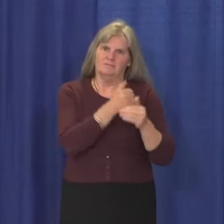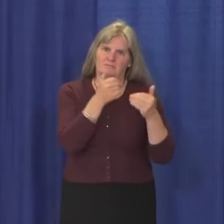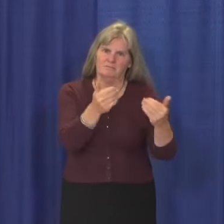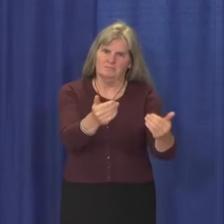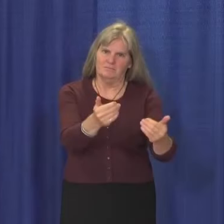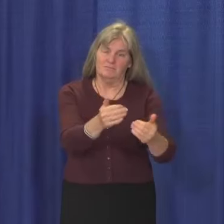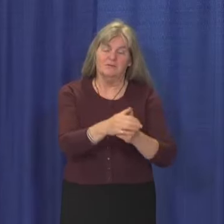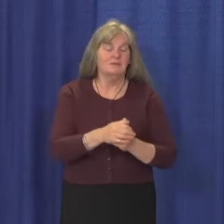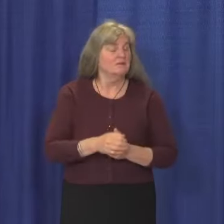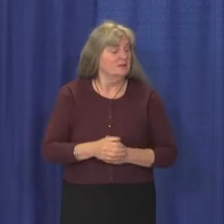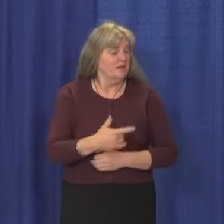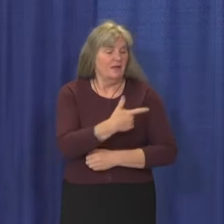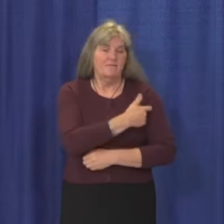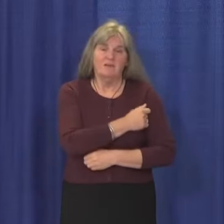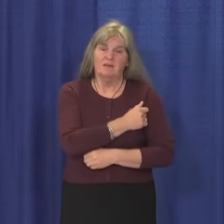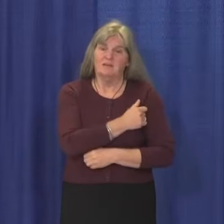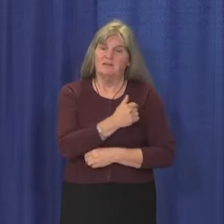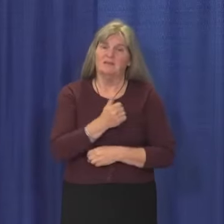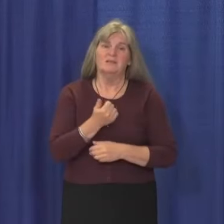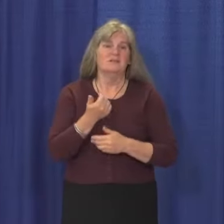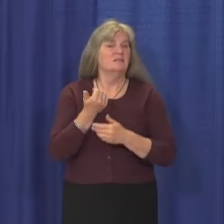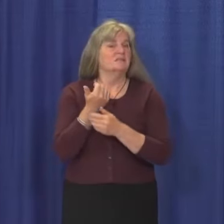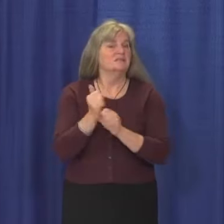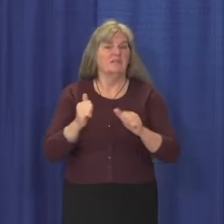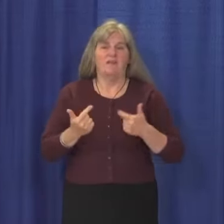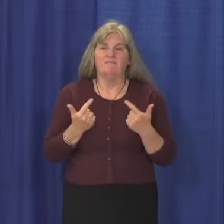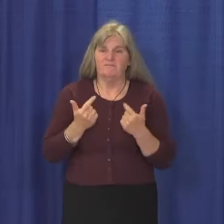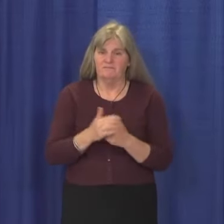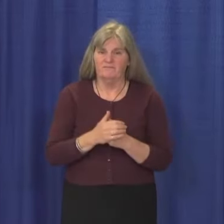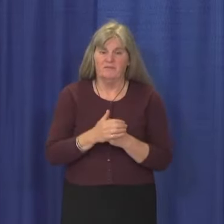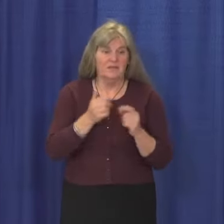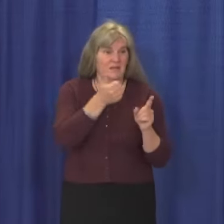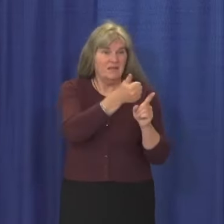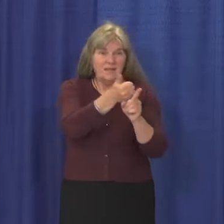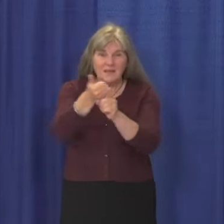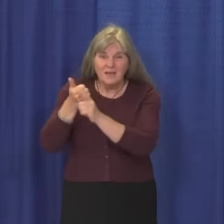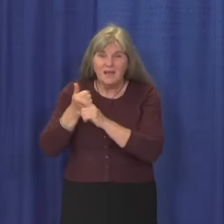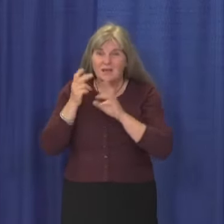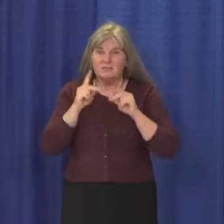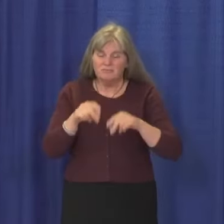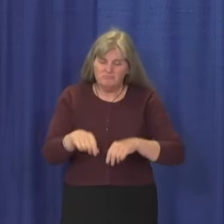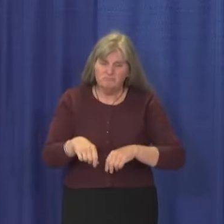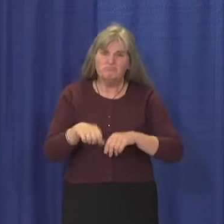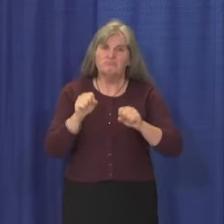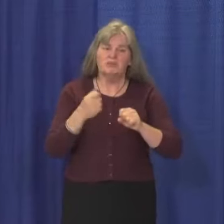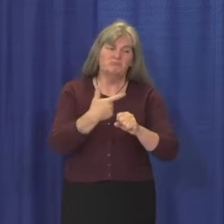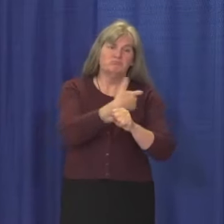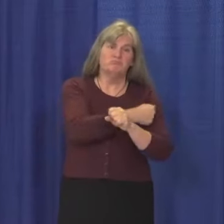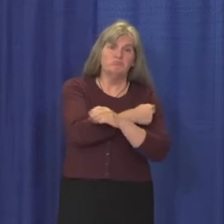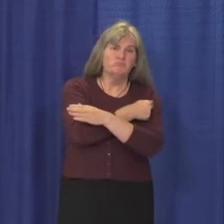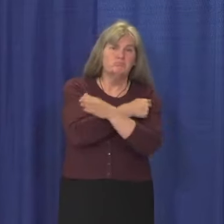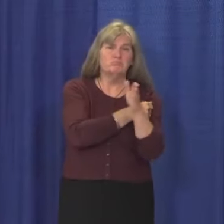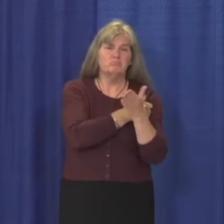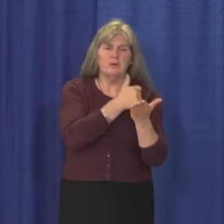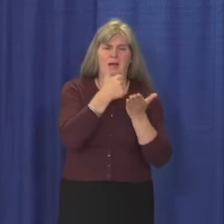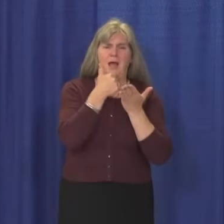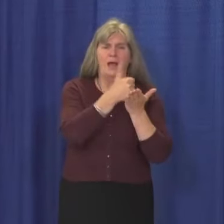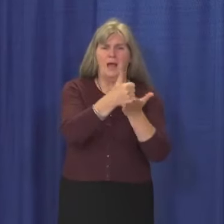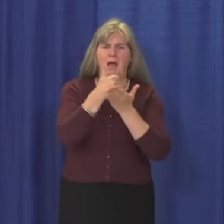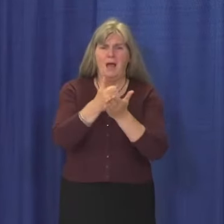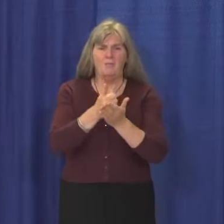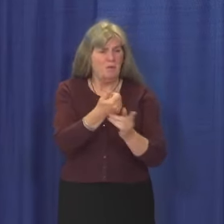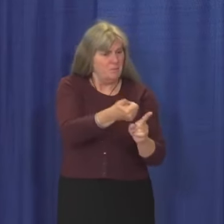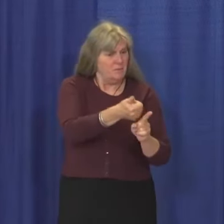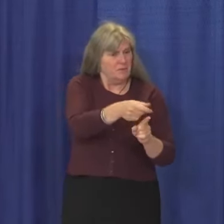denying that vaccines save lives. Every single person that steps up and takes their shot is helping to protect not